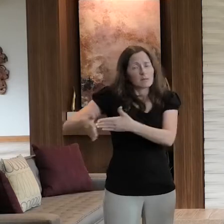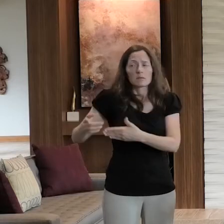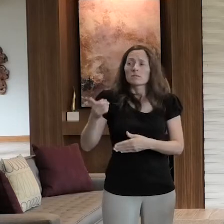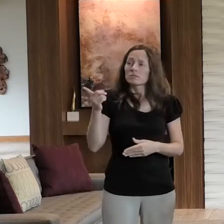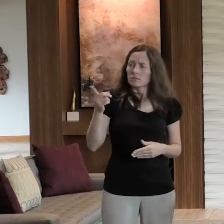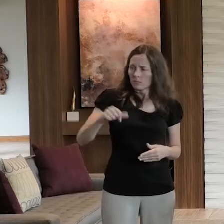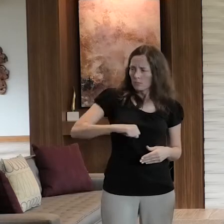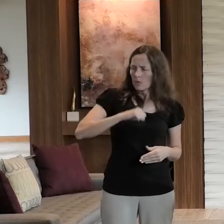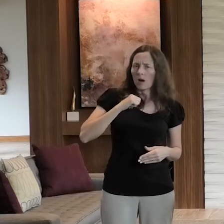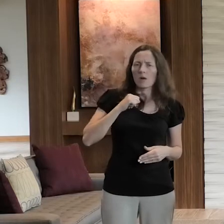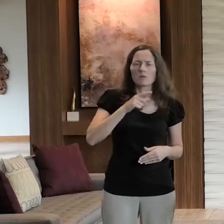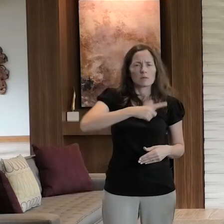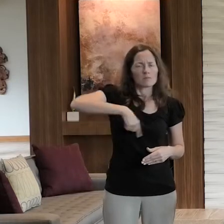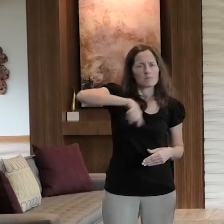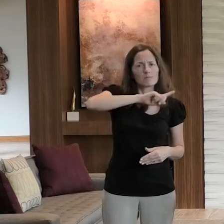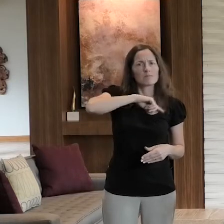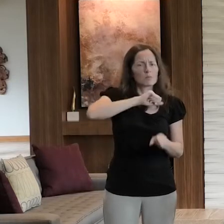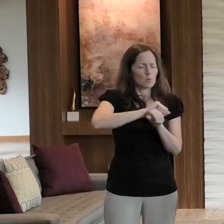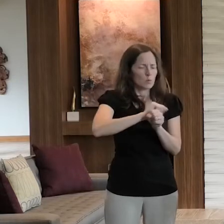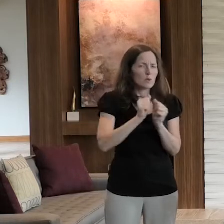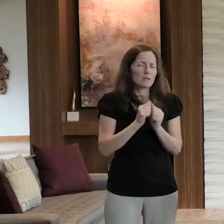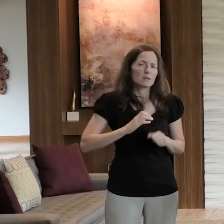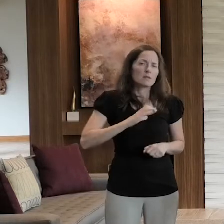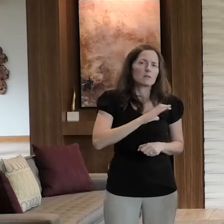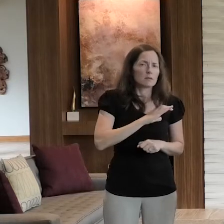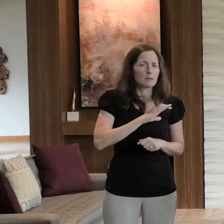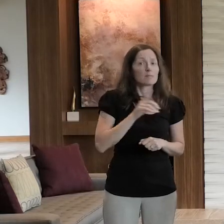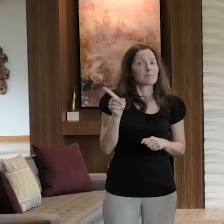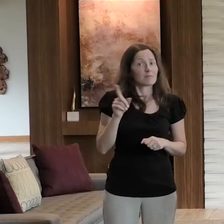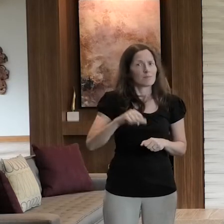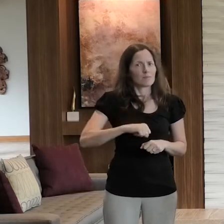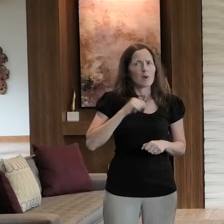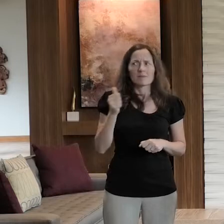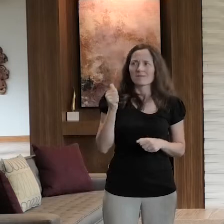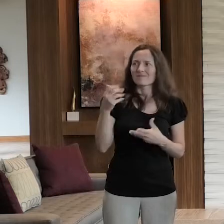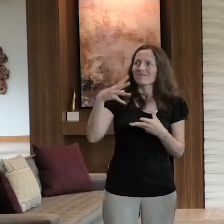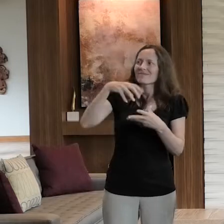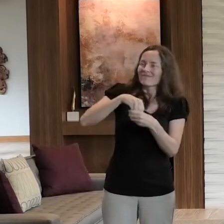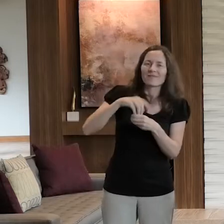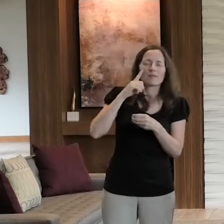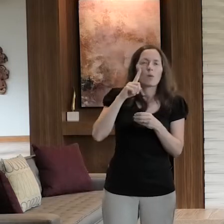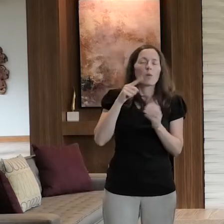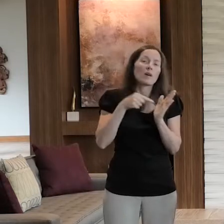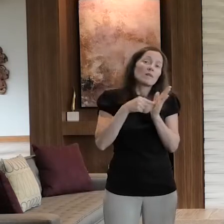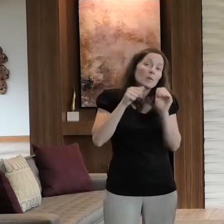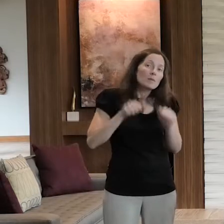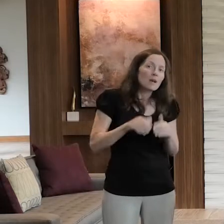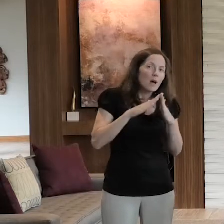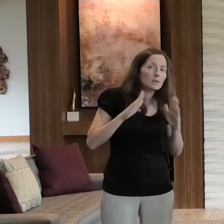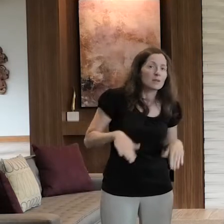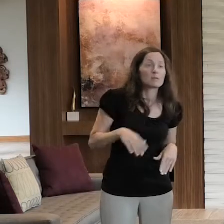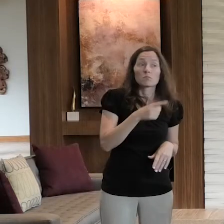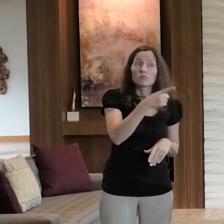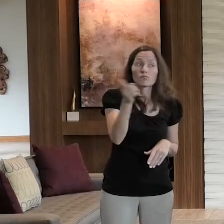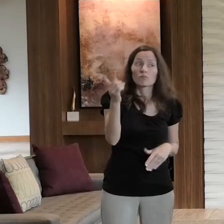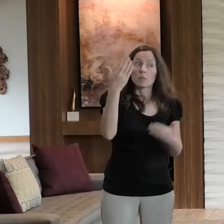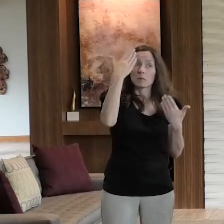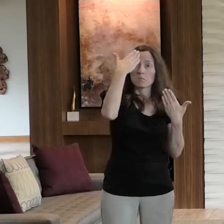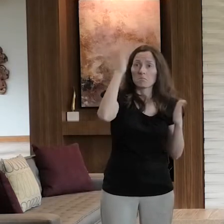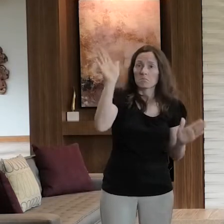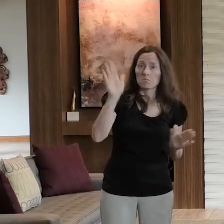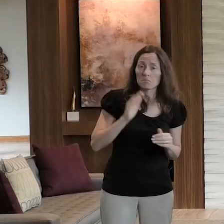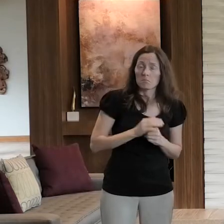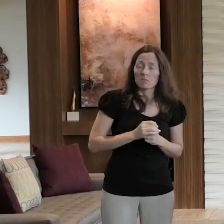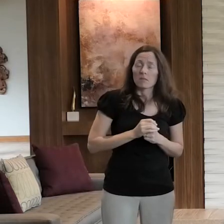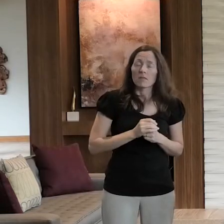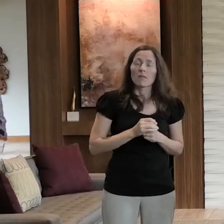fact that he had a place in affordable housing. Because what you all don't know is that for several years in a